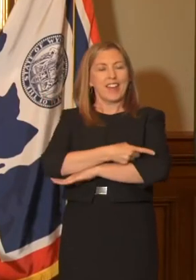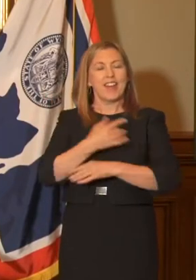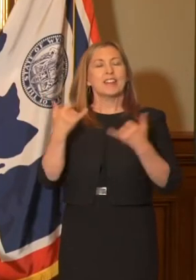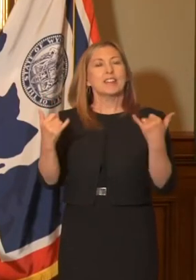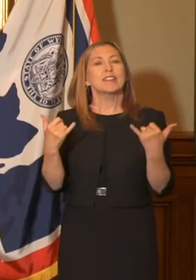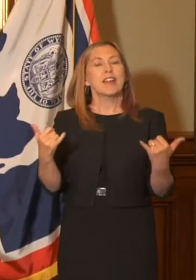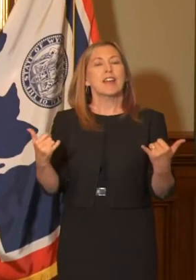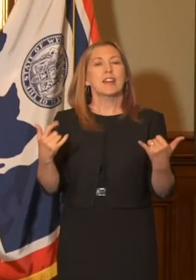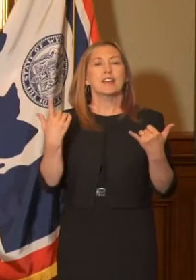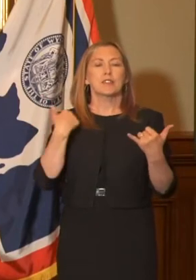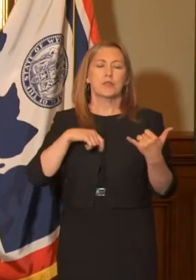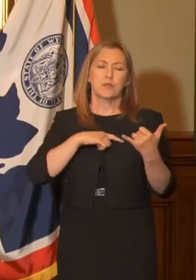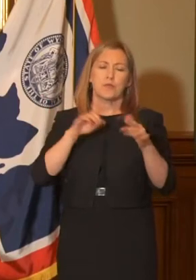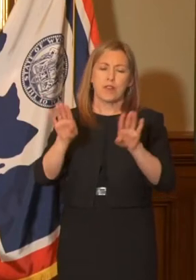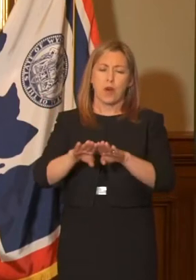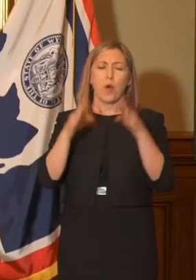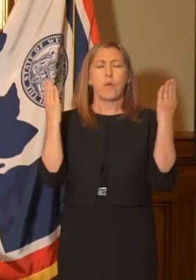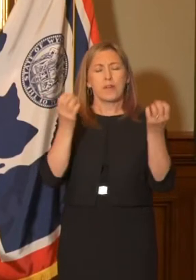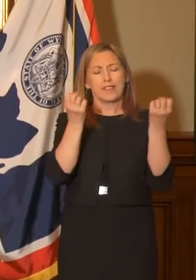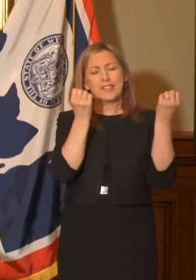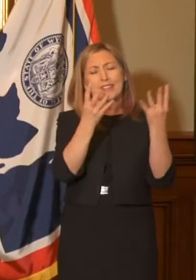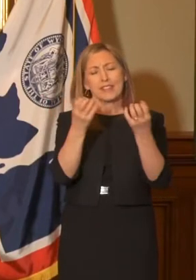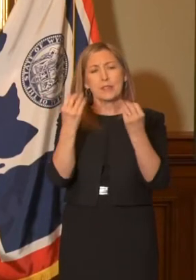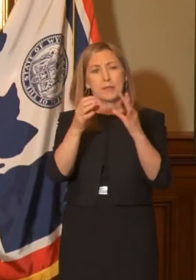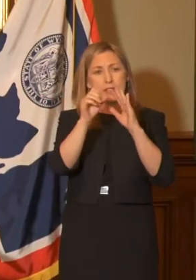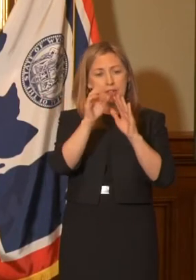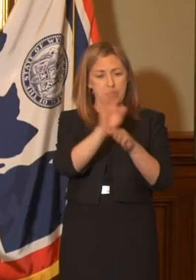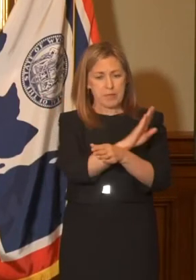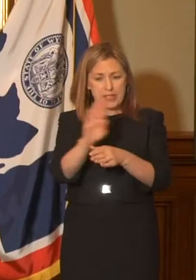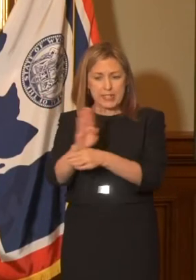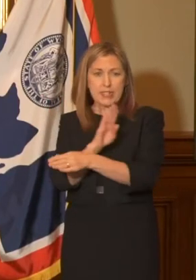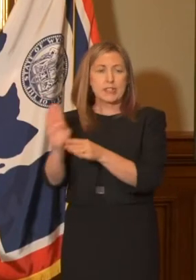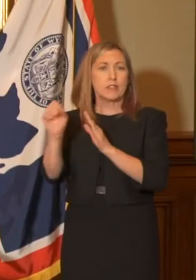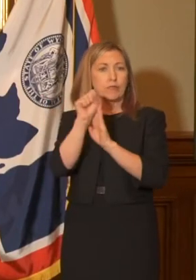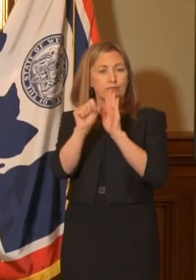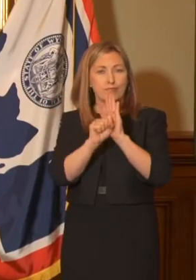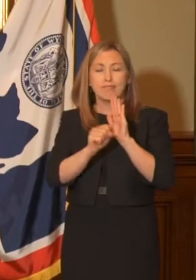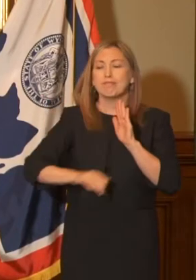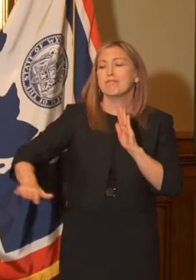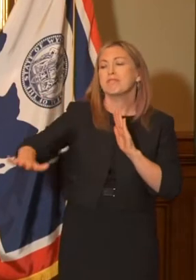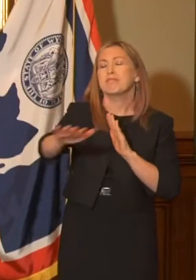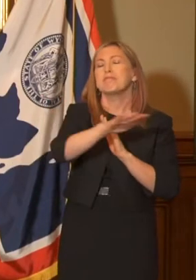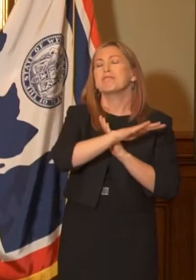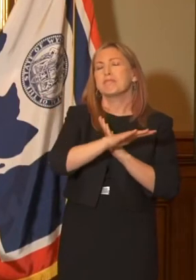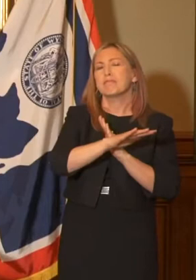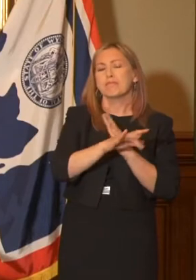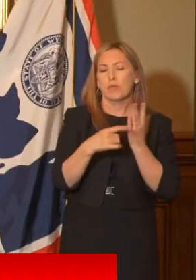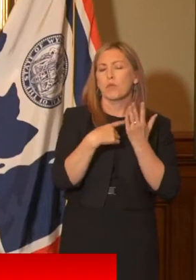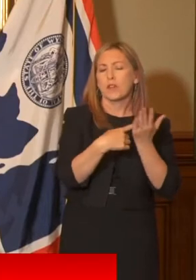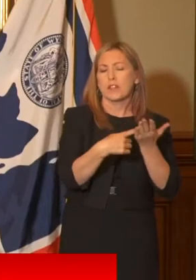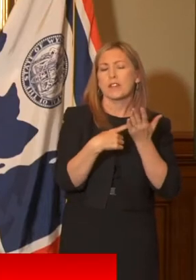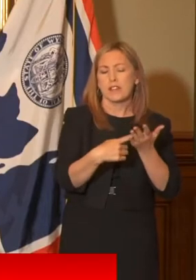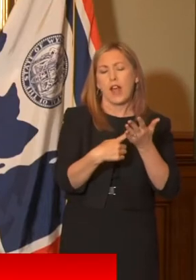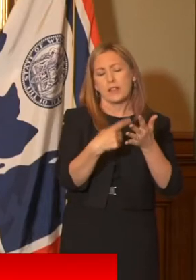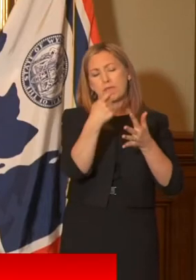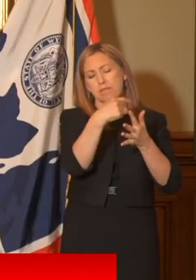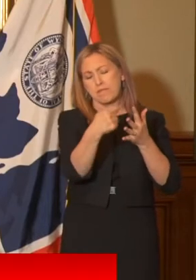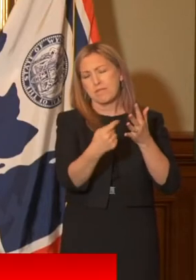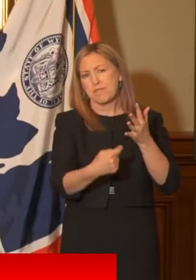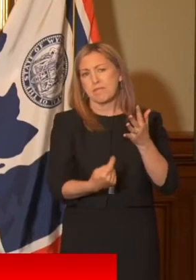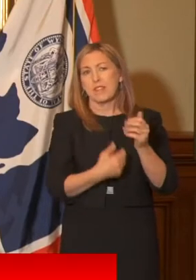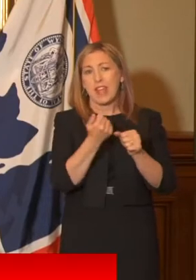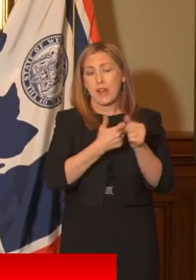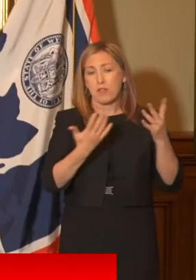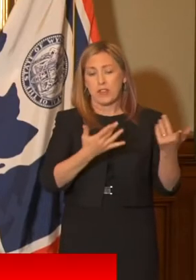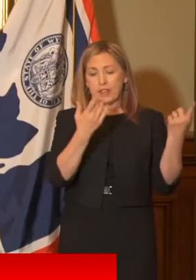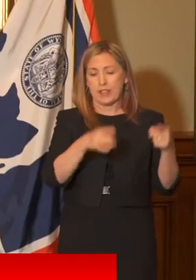we've opened several businesses statewide, and we'll talk a little bit about all the excitement that's going